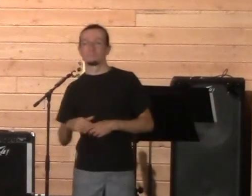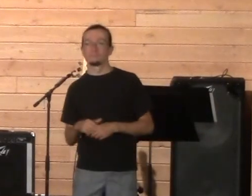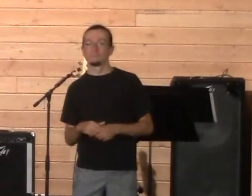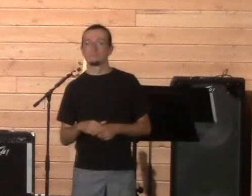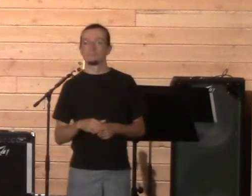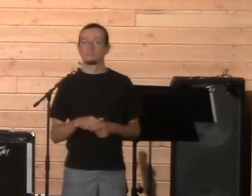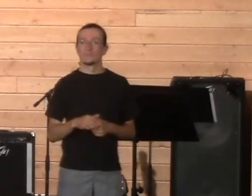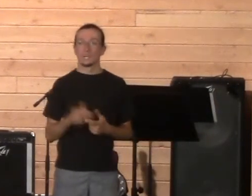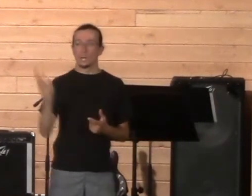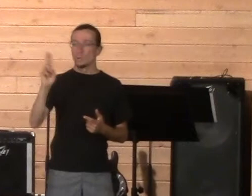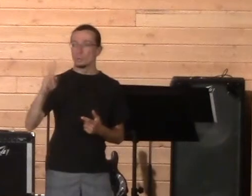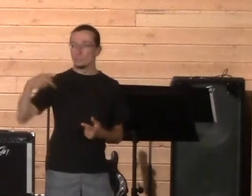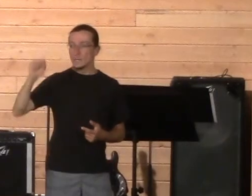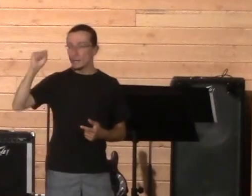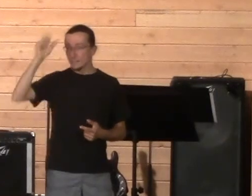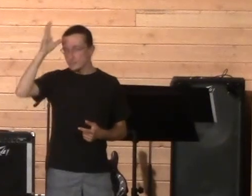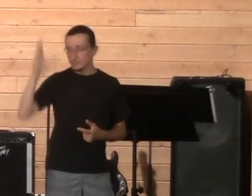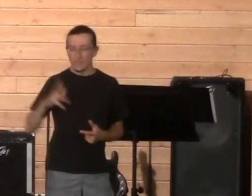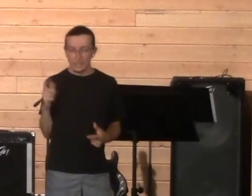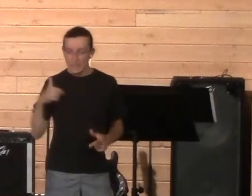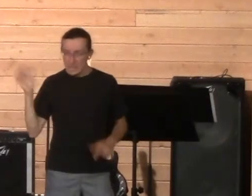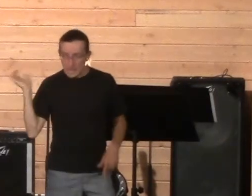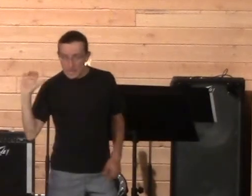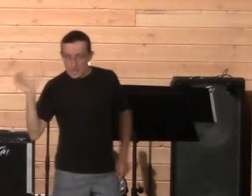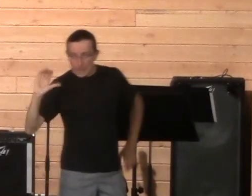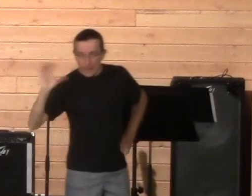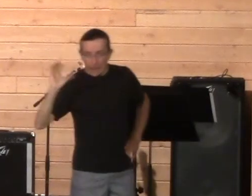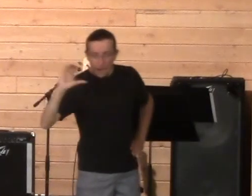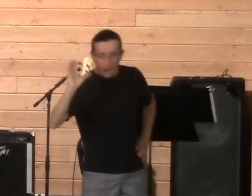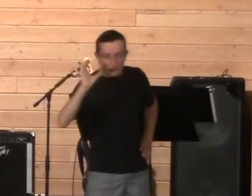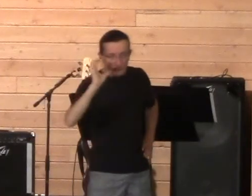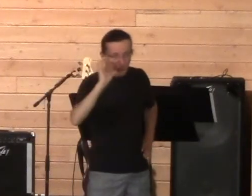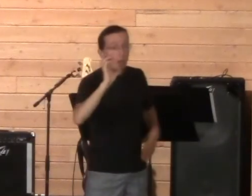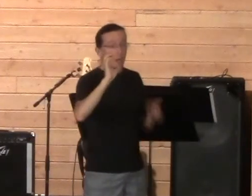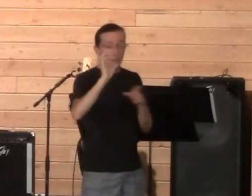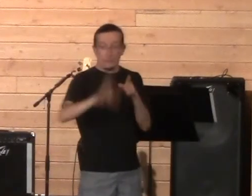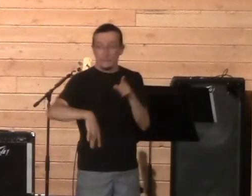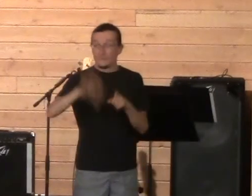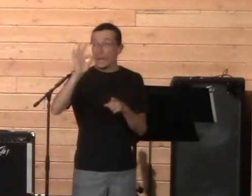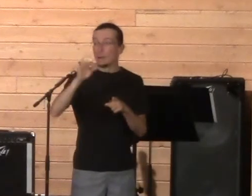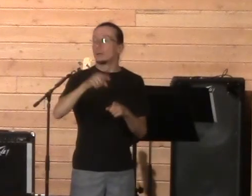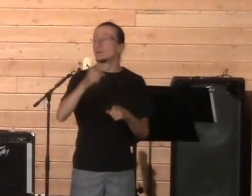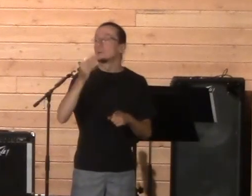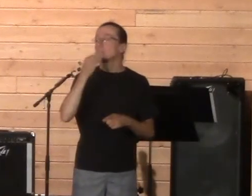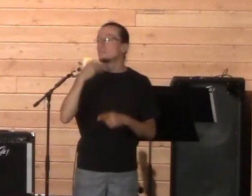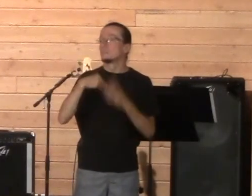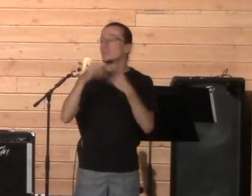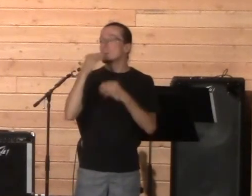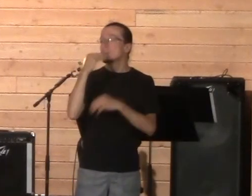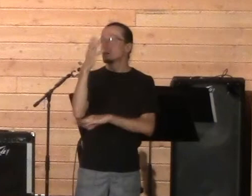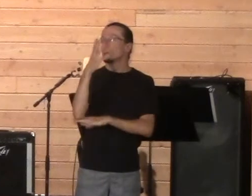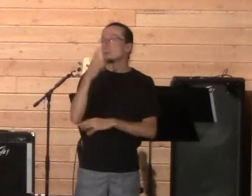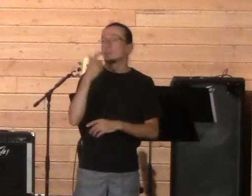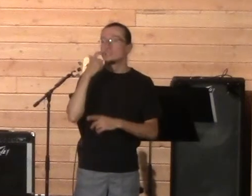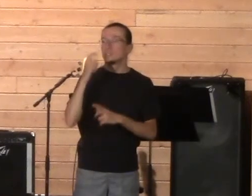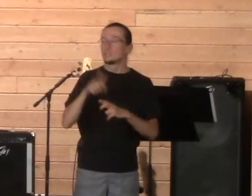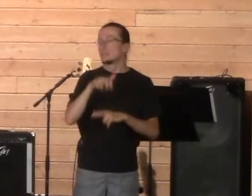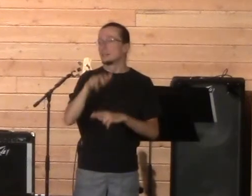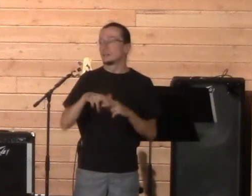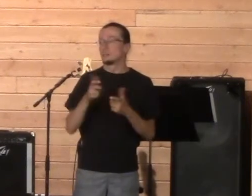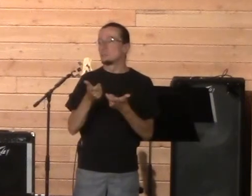I hunted for the UPS man. I found him. And I found him eating lunch. He had just sat down to a nice big